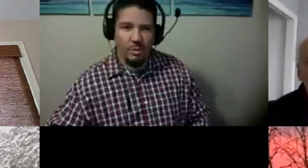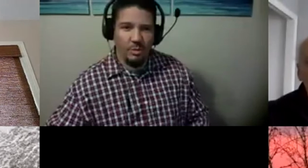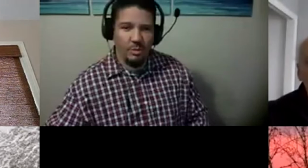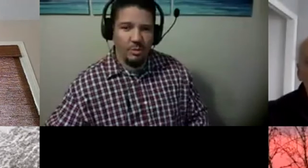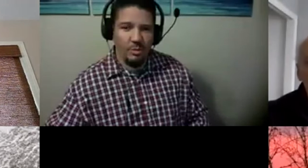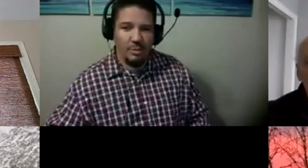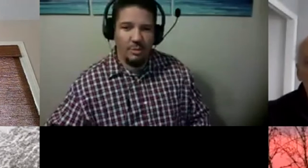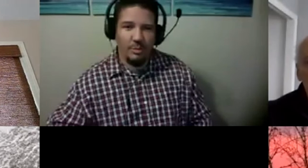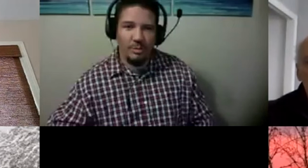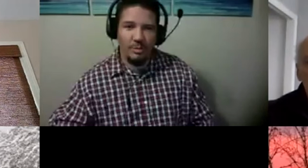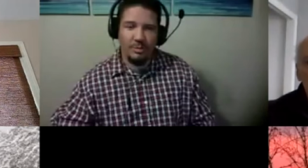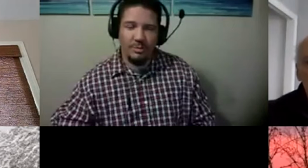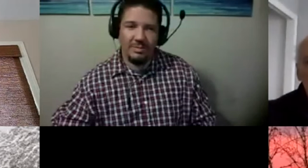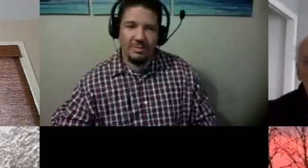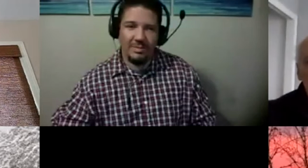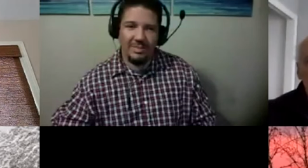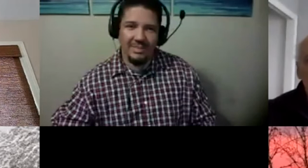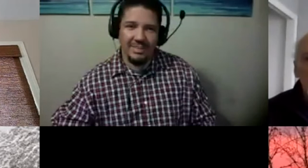home.